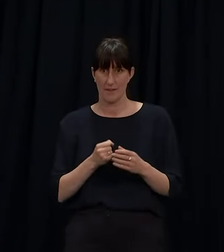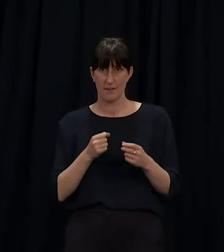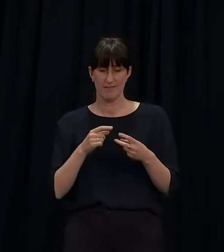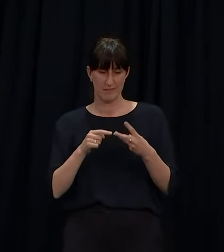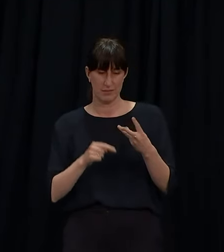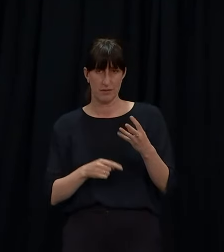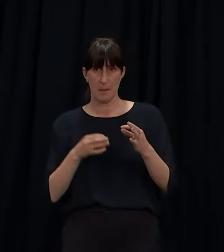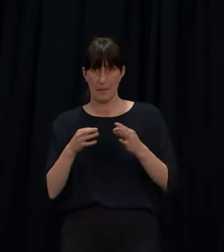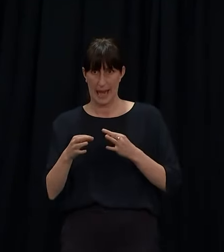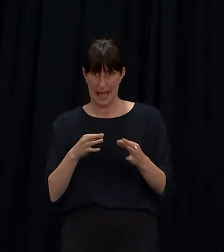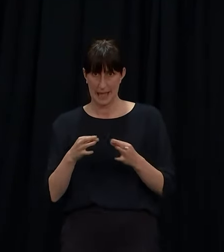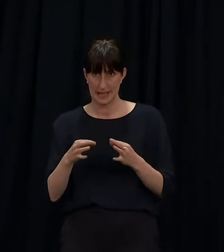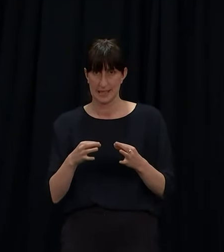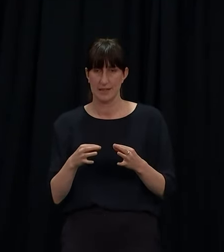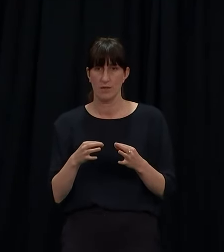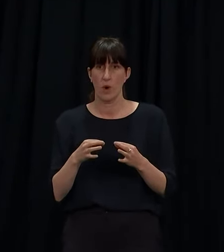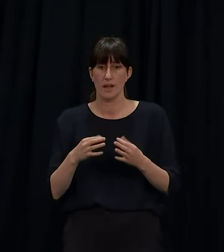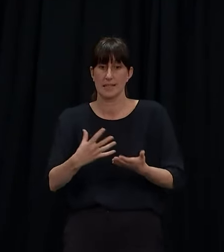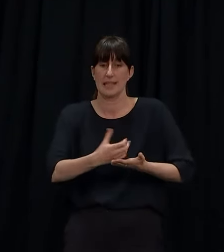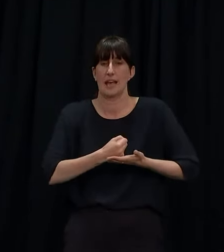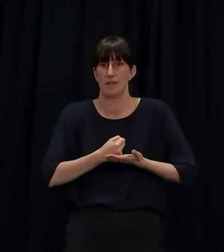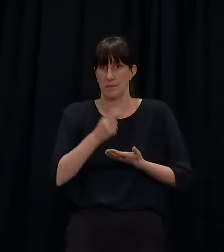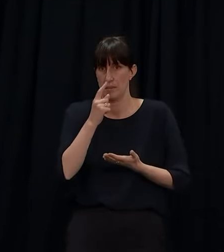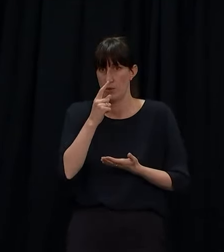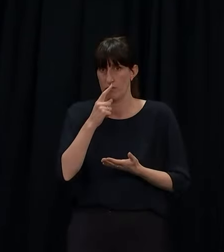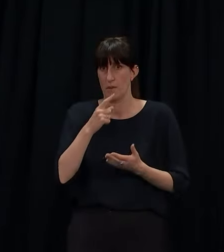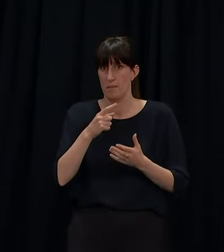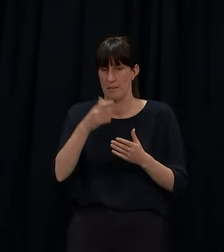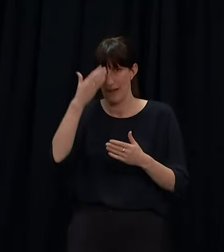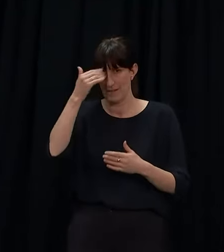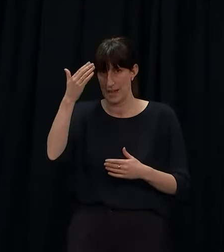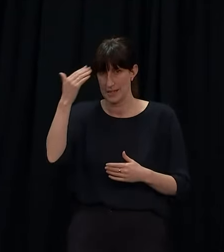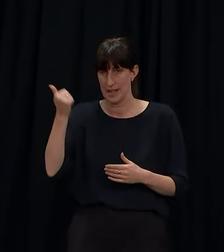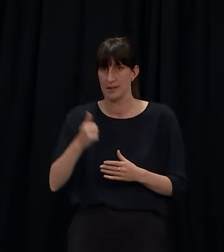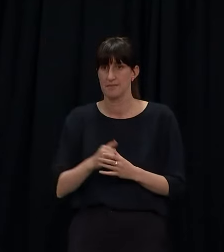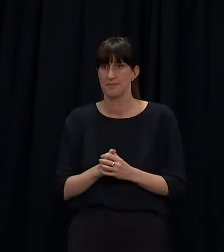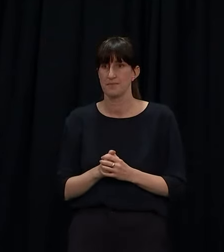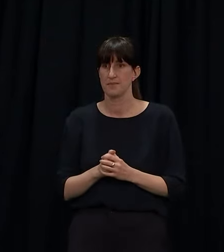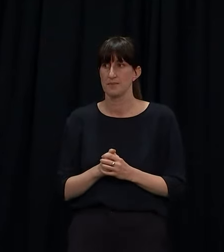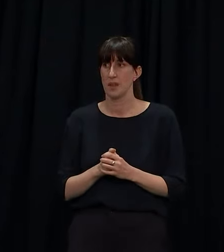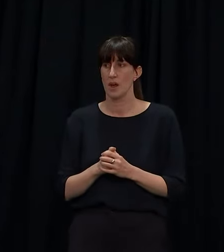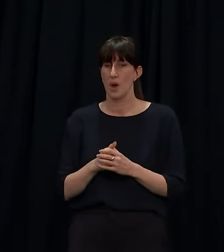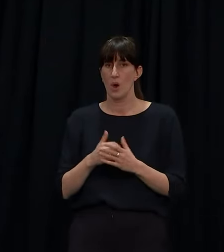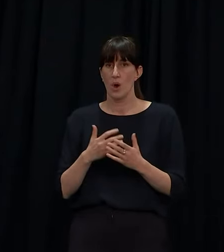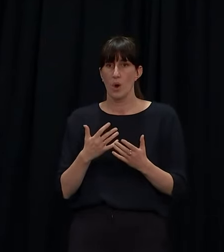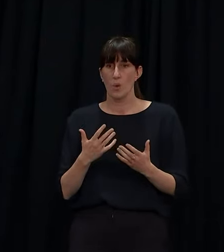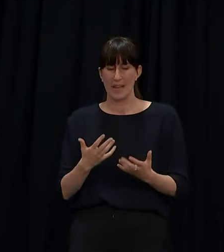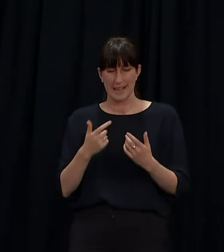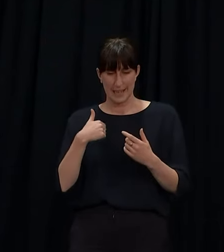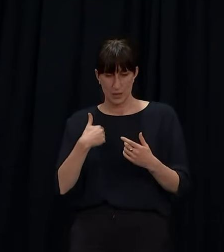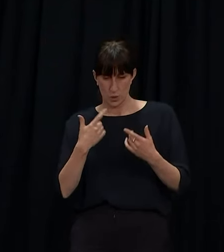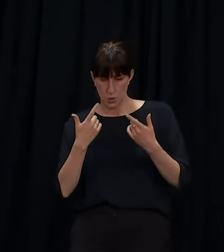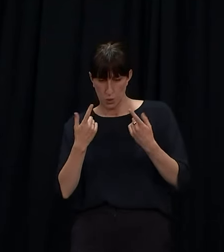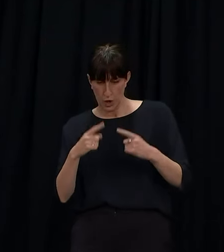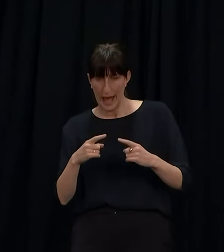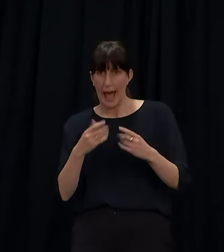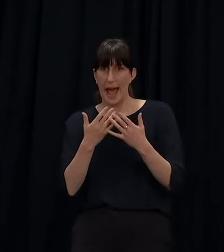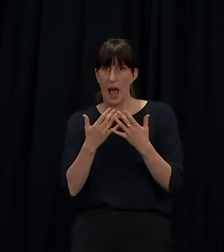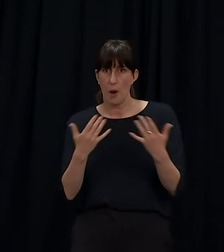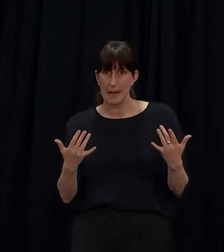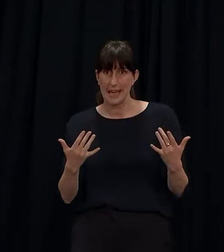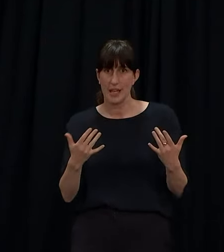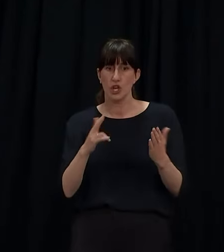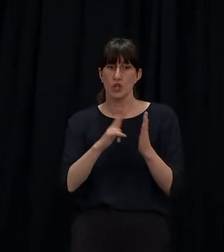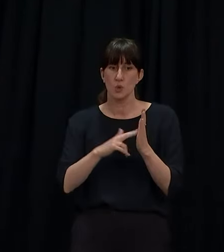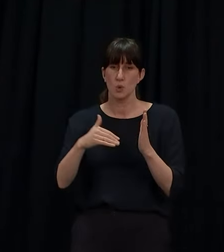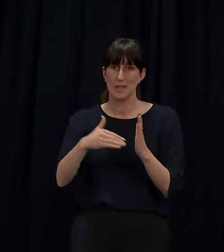first is, once we have a final consolidation of those we're being able to support, we need to look at how many New Zealand citizens